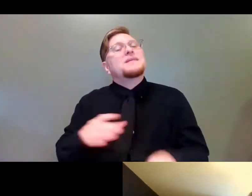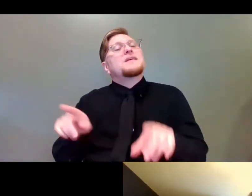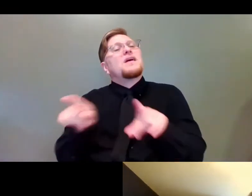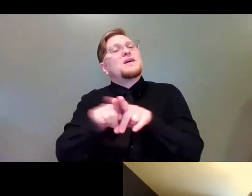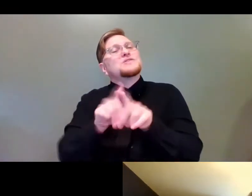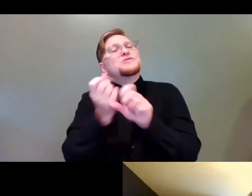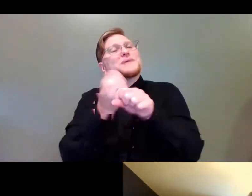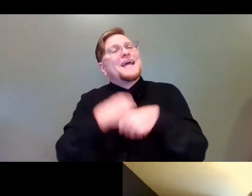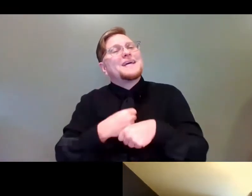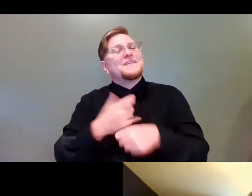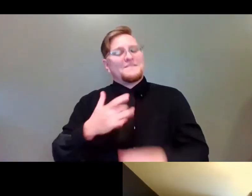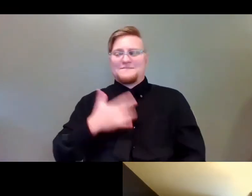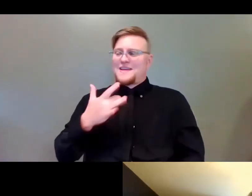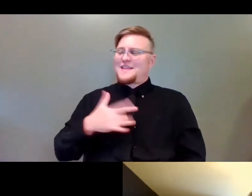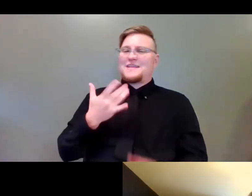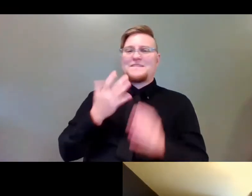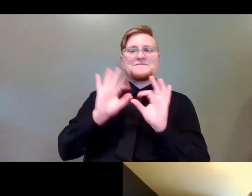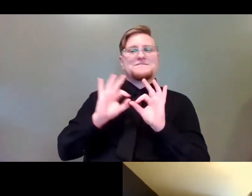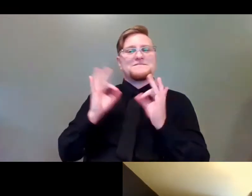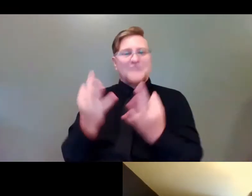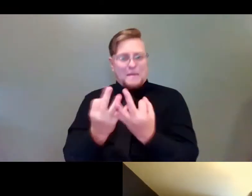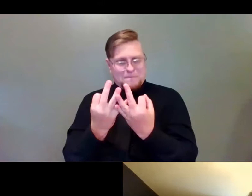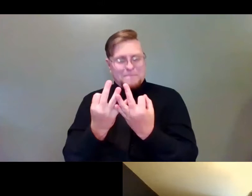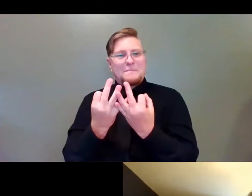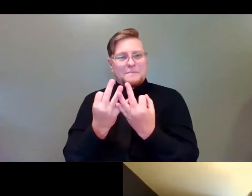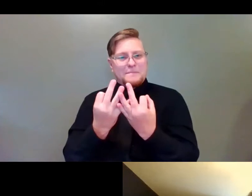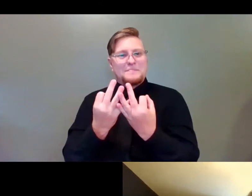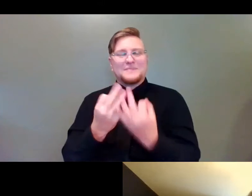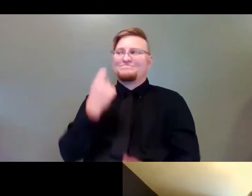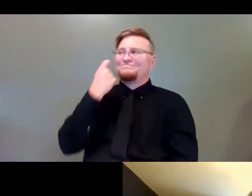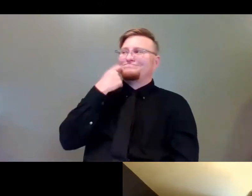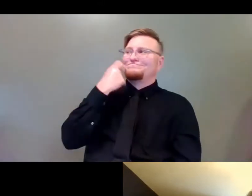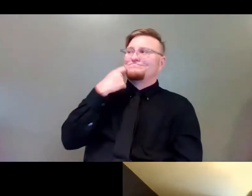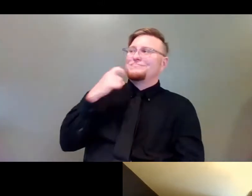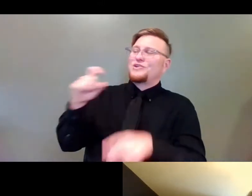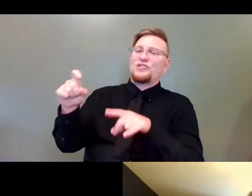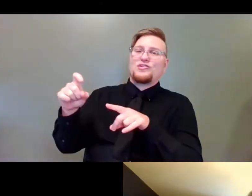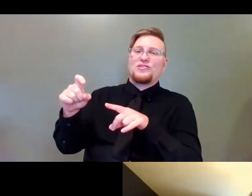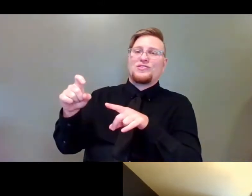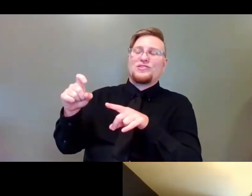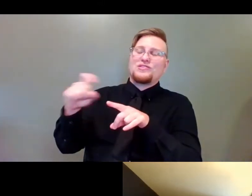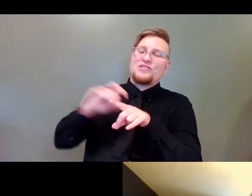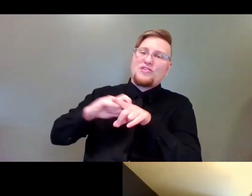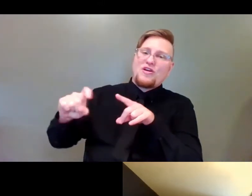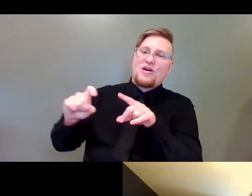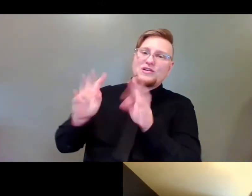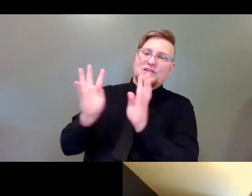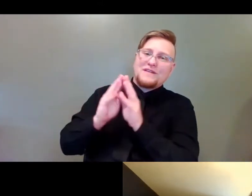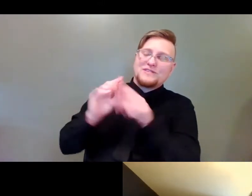sort of like a sense of family. We just had a call a little while ago with our WILD women, actually